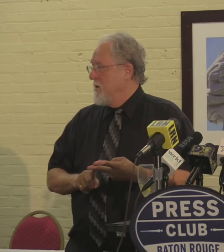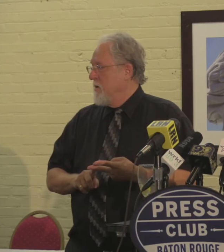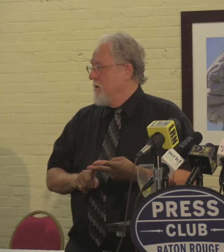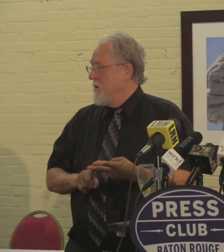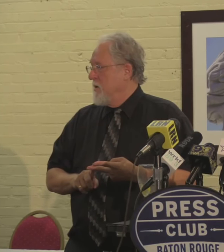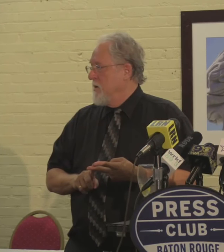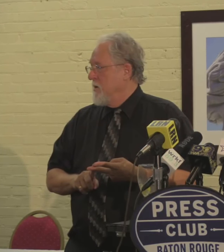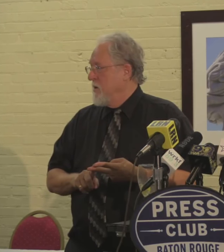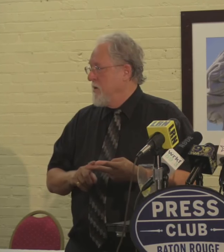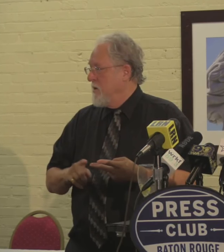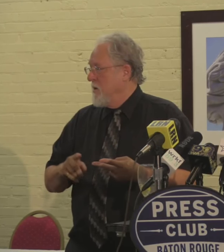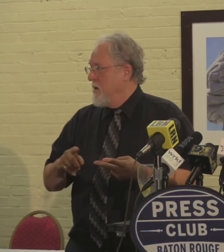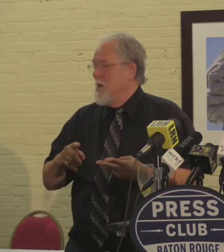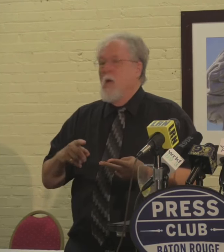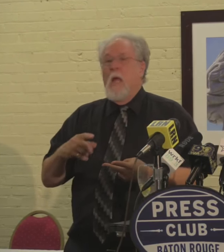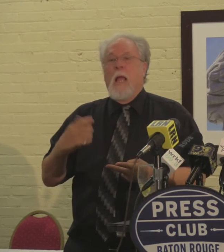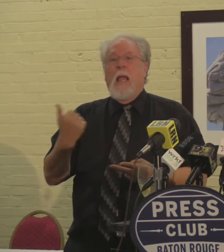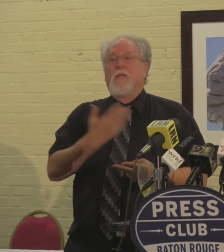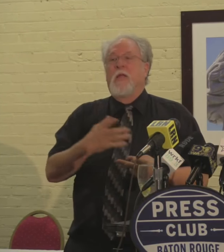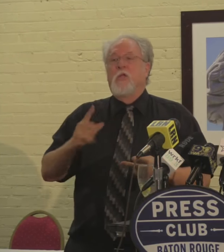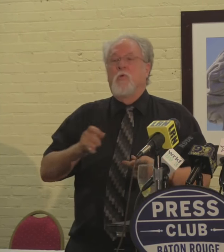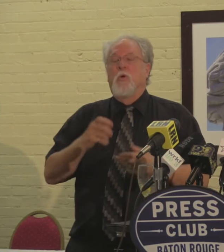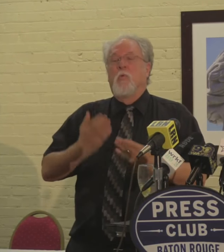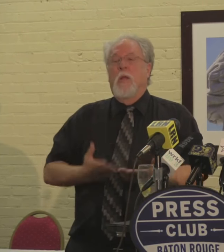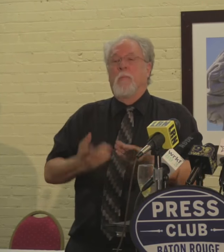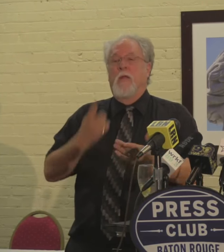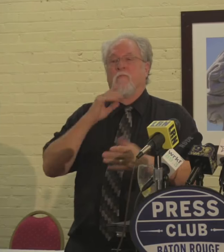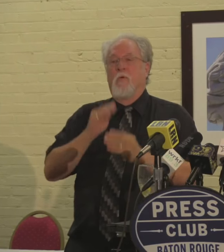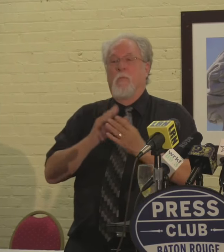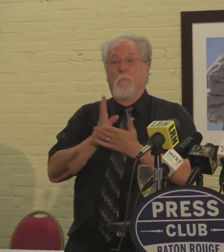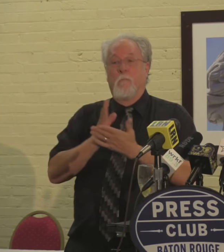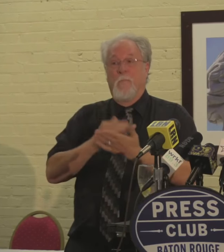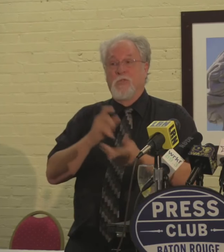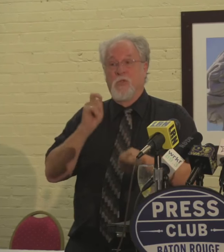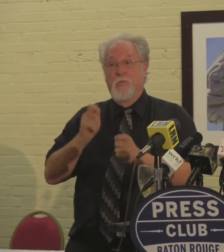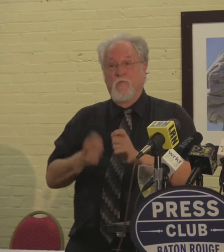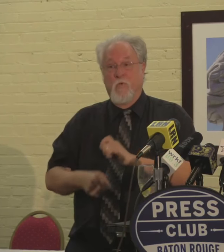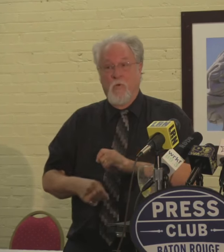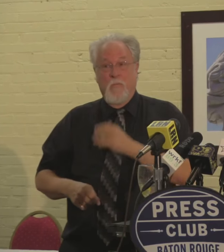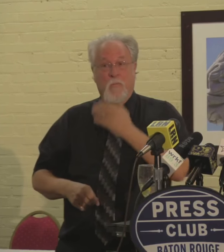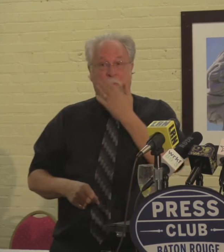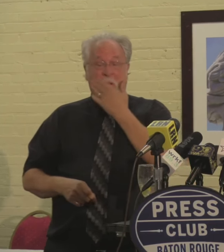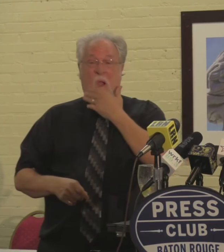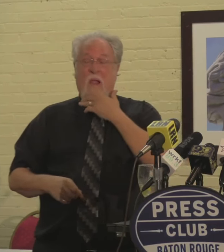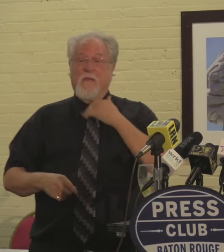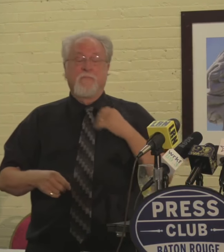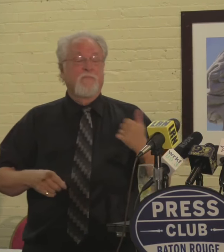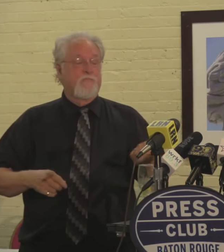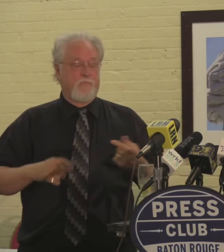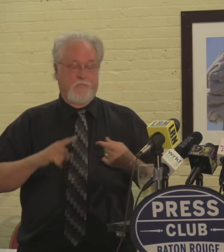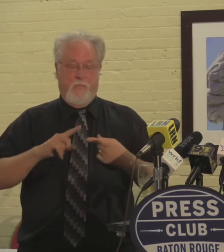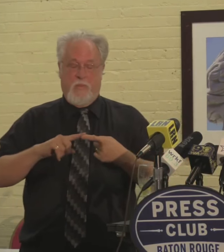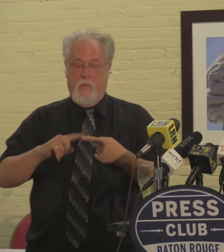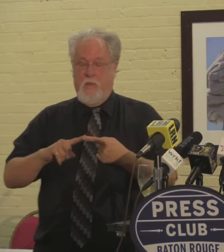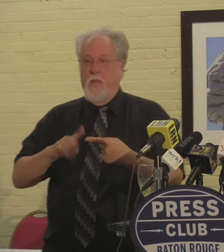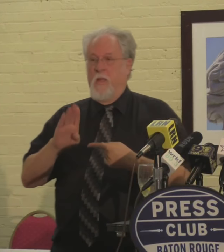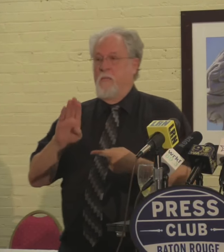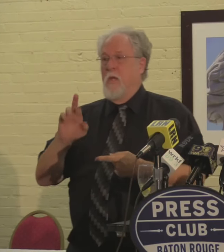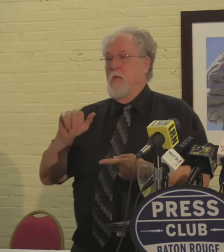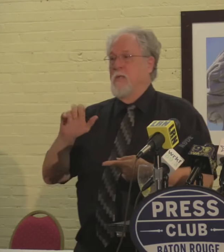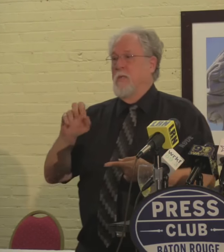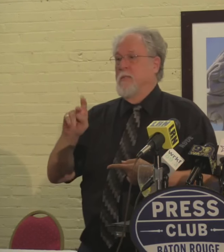we need more budget reform. Is there anything you would recommend on that front, or something that you would be open to? With respect to the